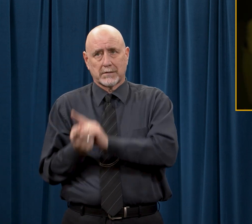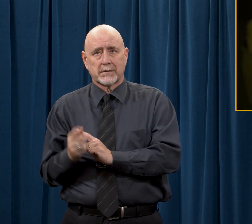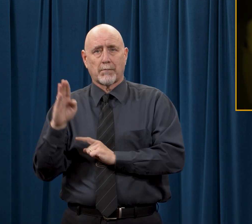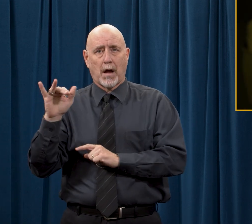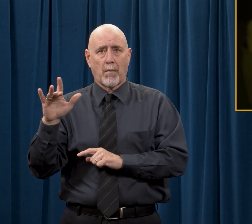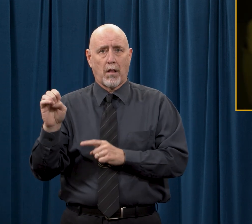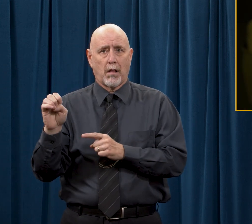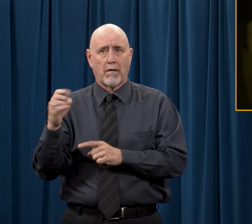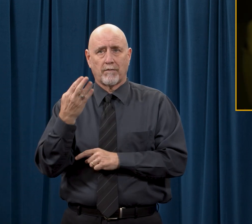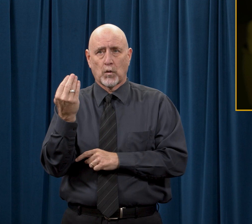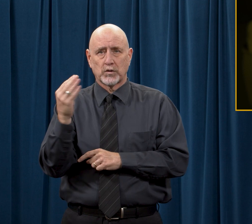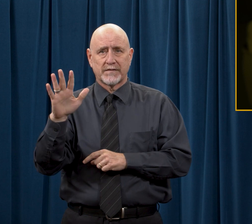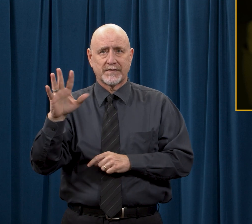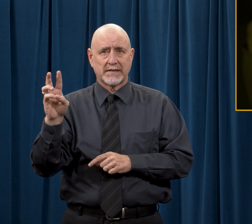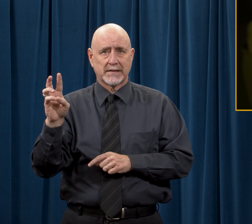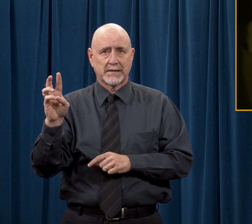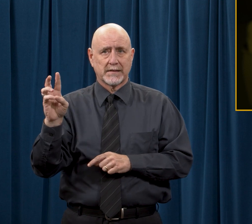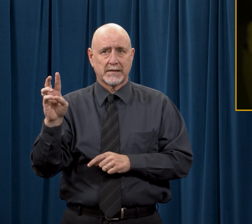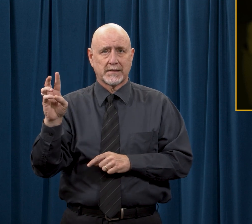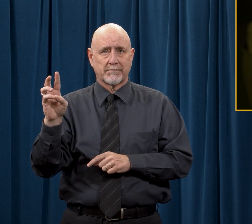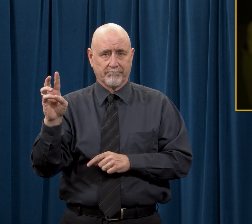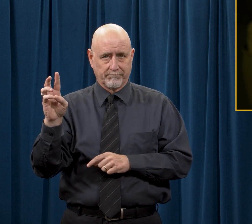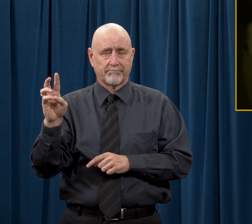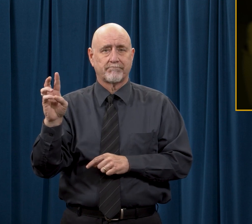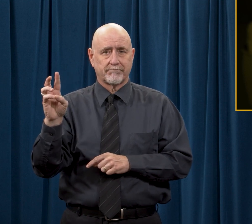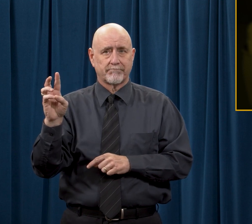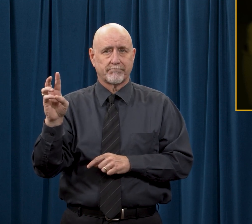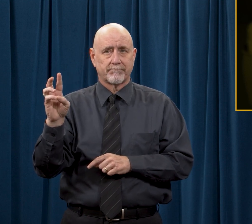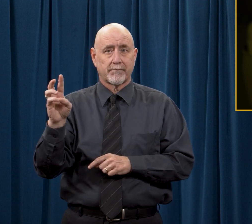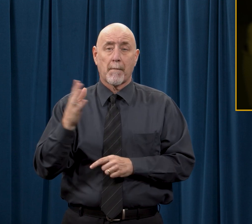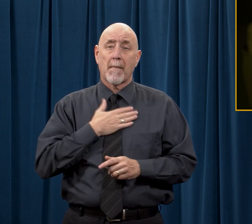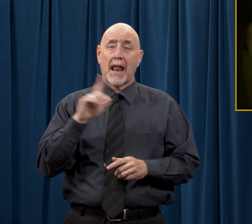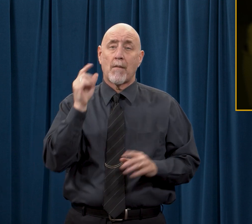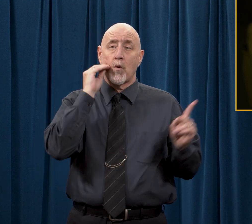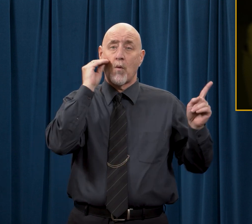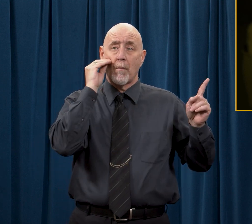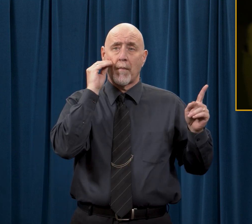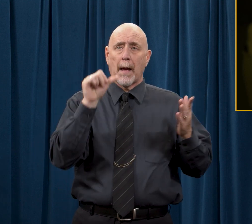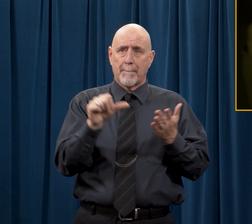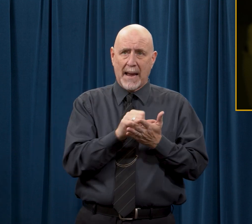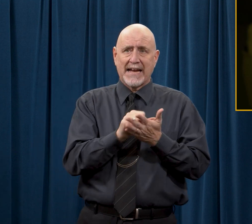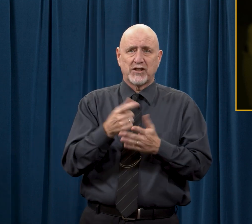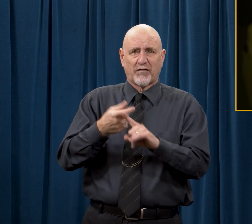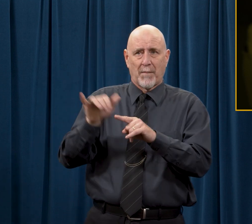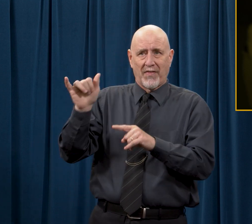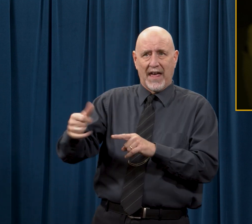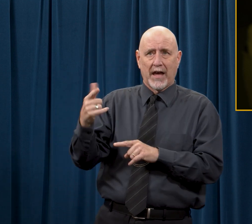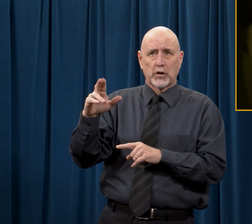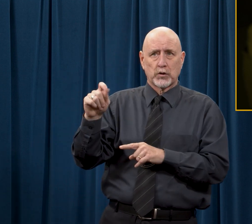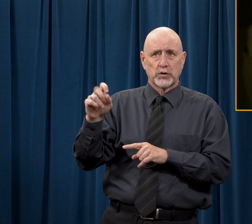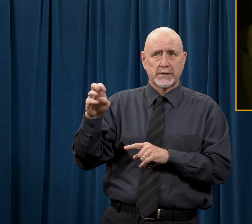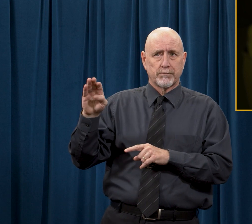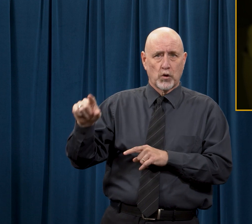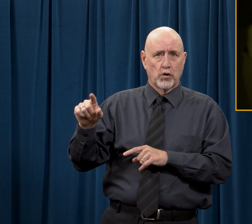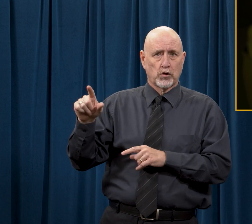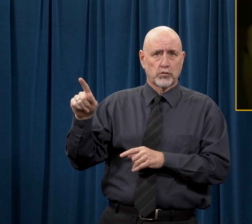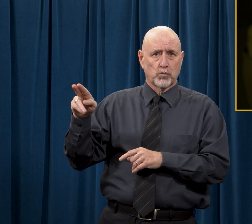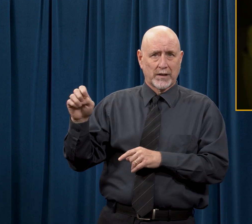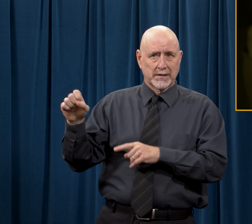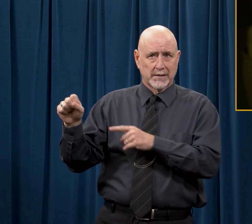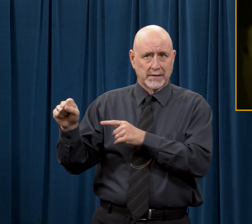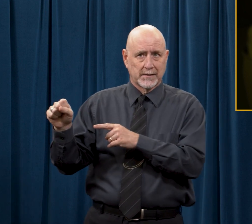Latin translation of the Bible in 1456. I have in my library a page produced by the